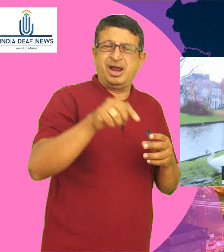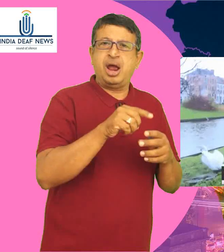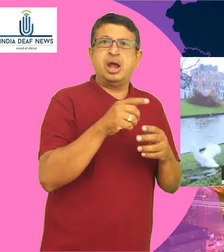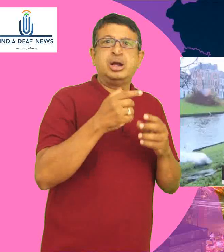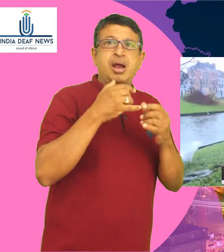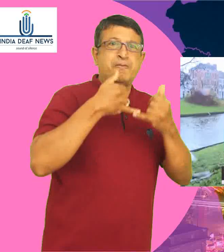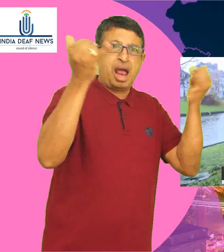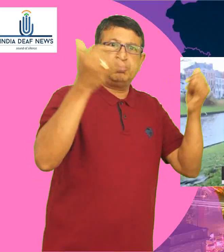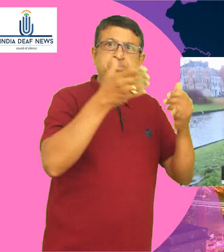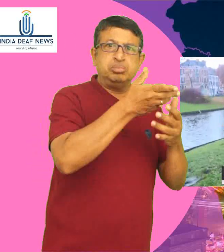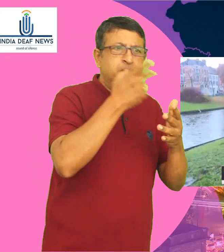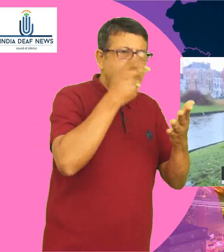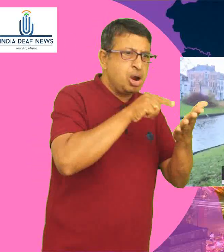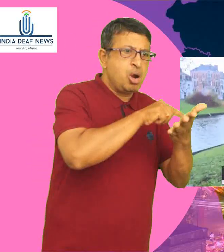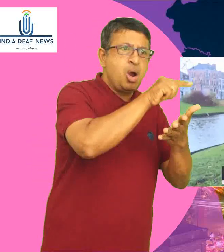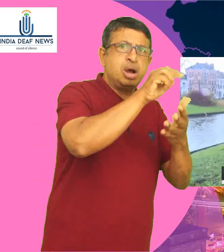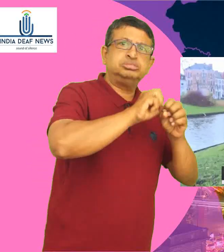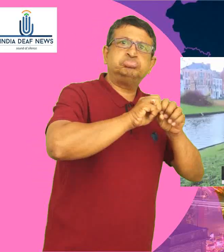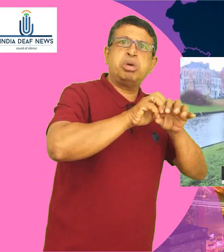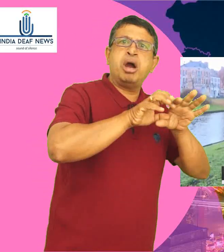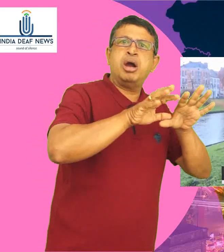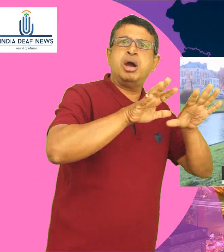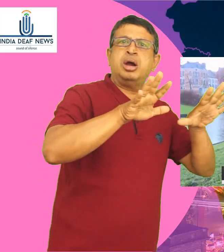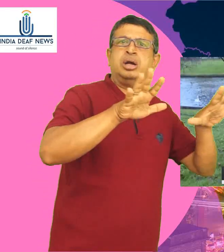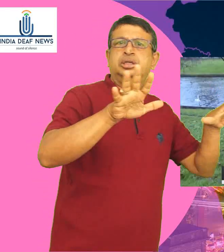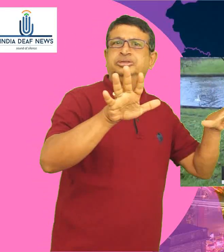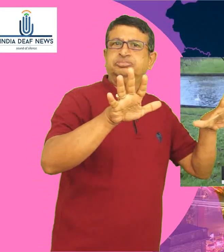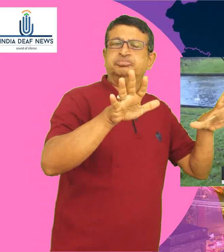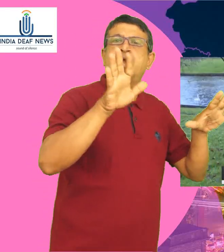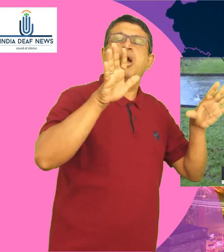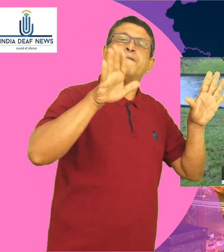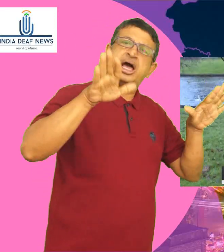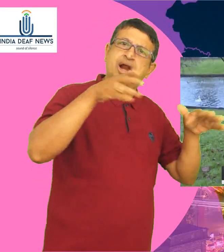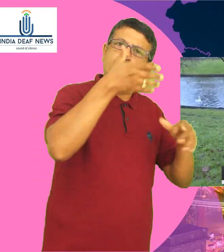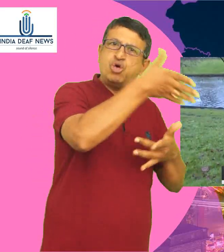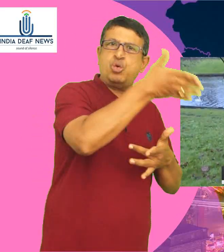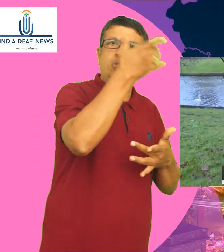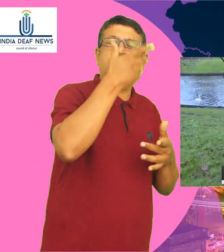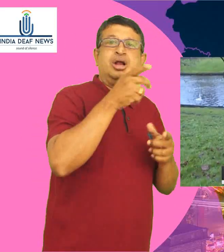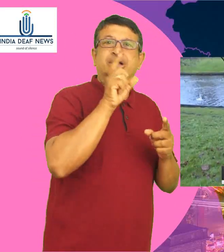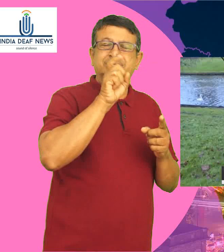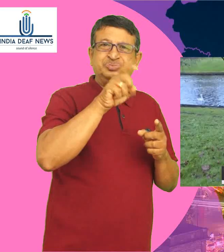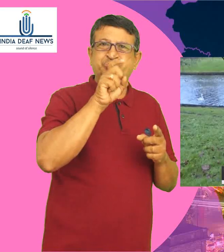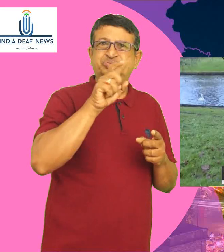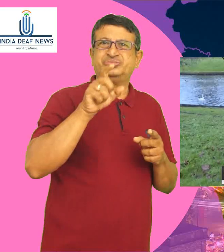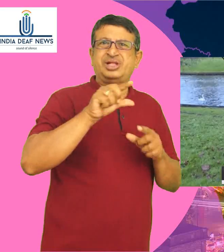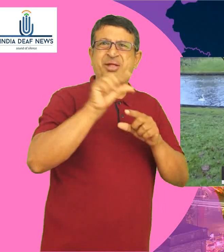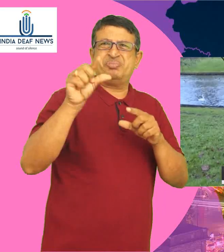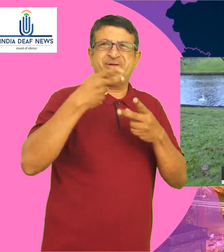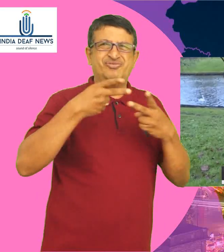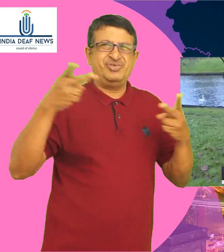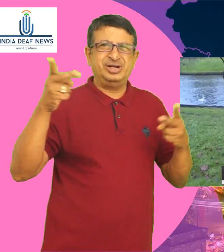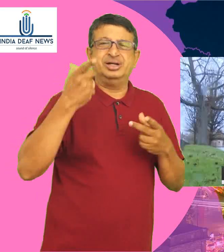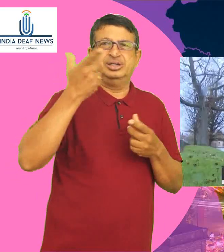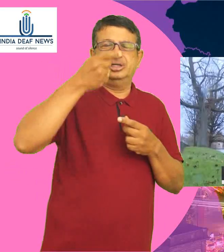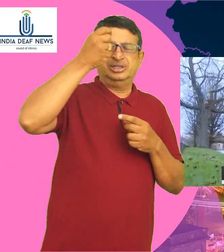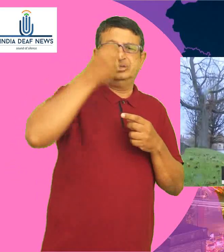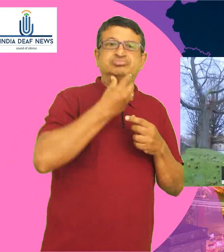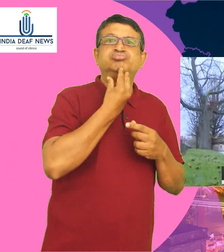Human-to-human transmission has not been established as yet. But here's the scary part. There is a 60% chance that a person infected with bird